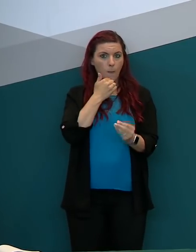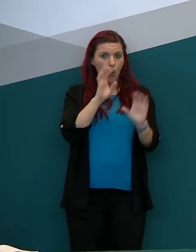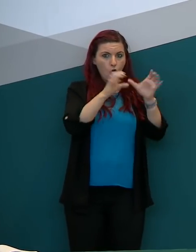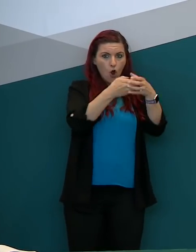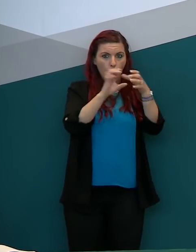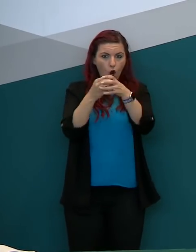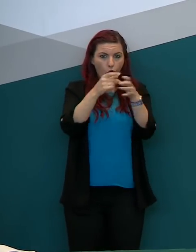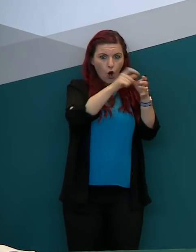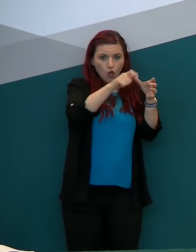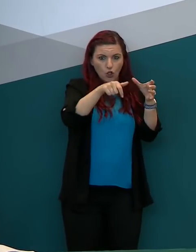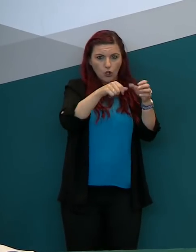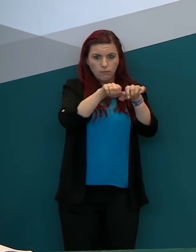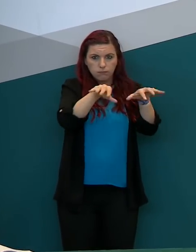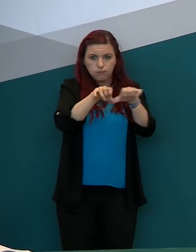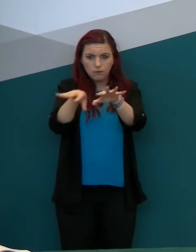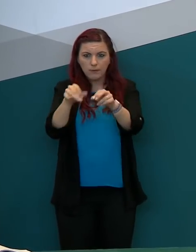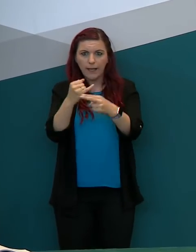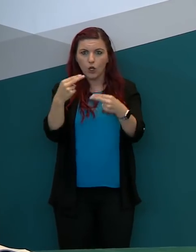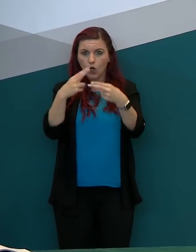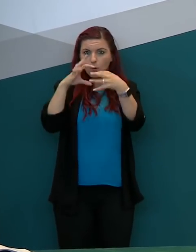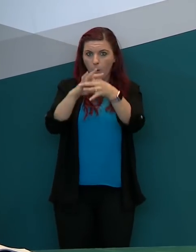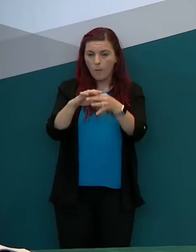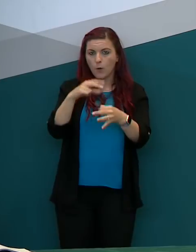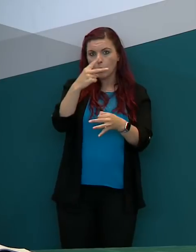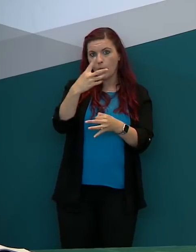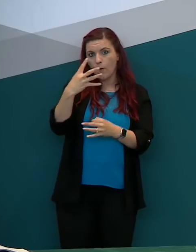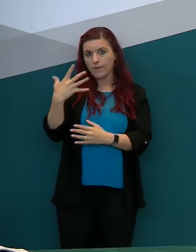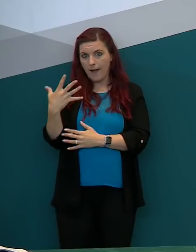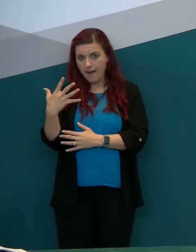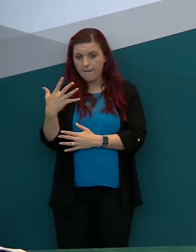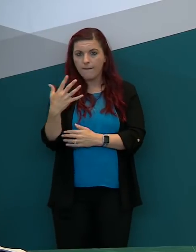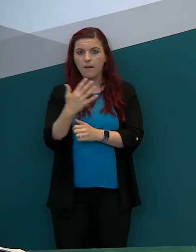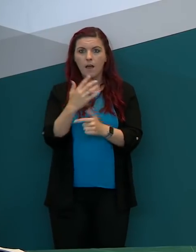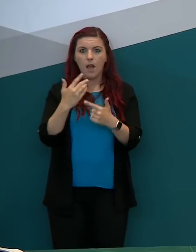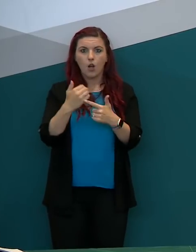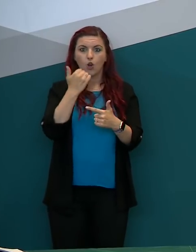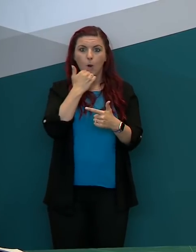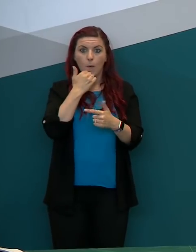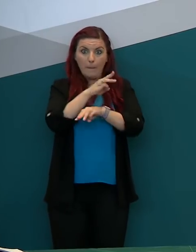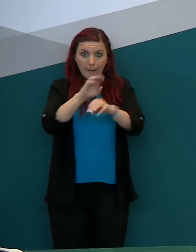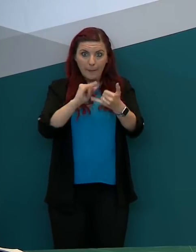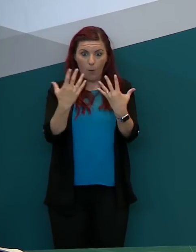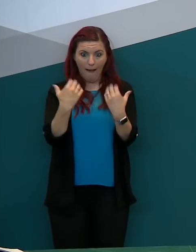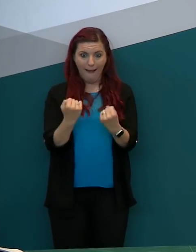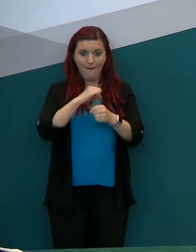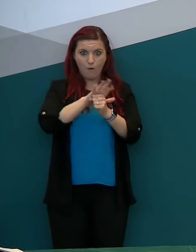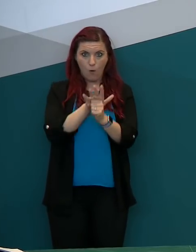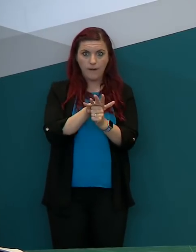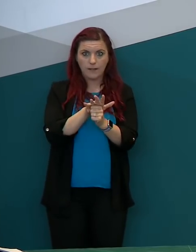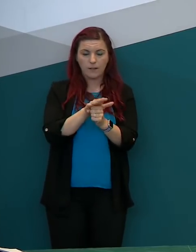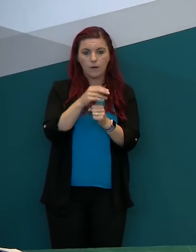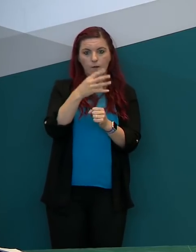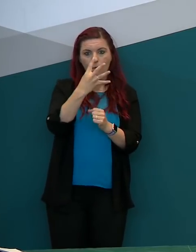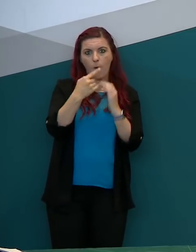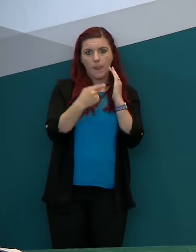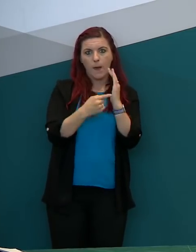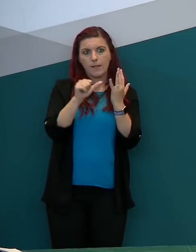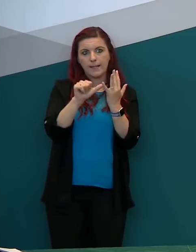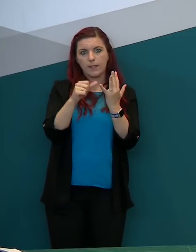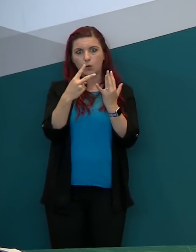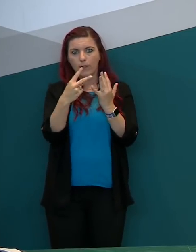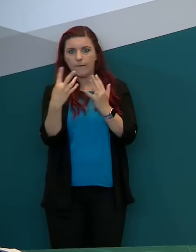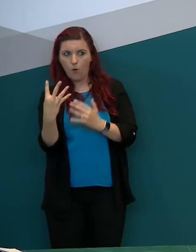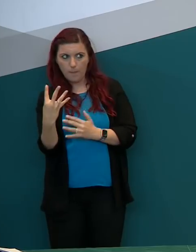clusters in nursing homes, you're asking? Yes. 245, and then the number of cases associated with that is